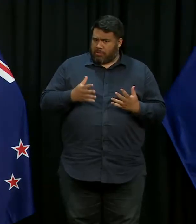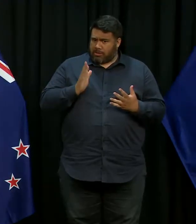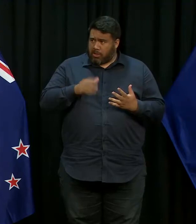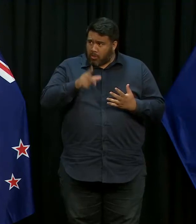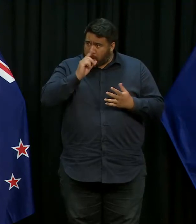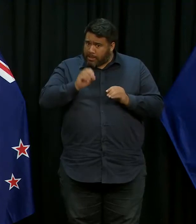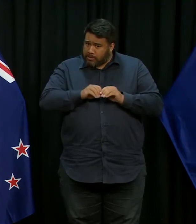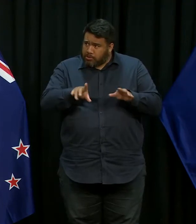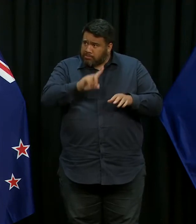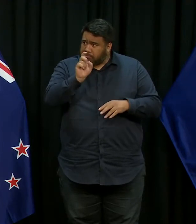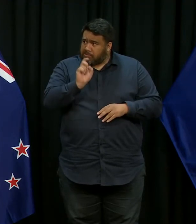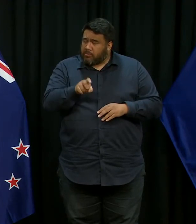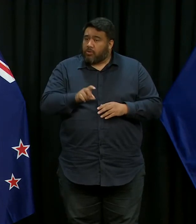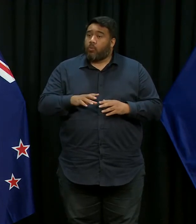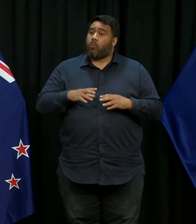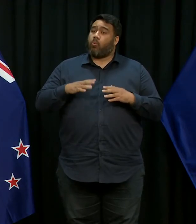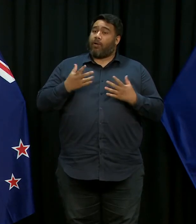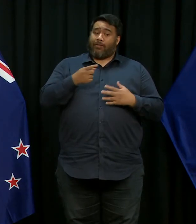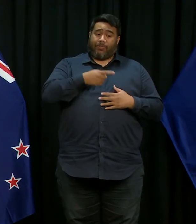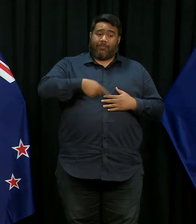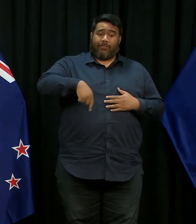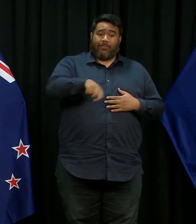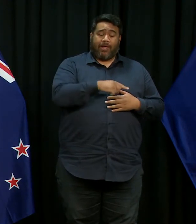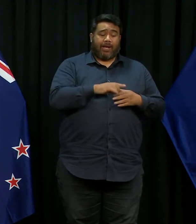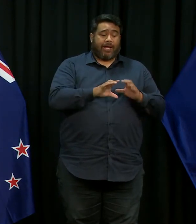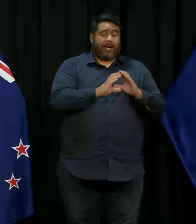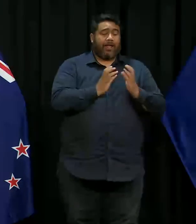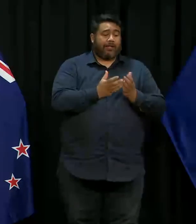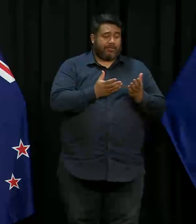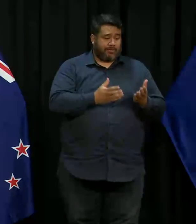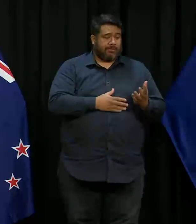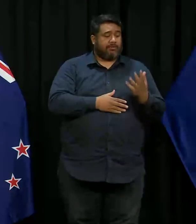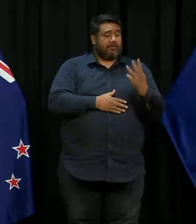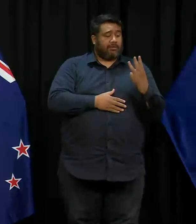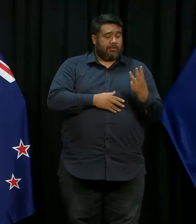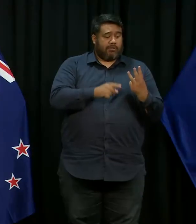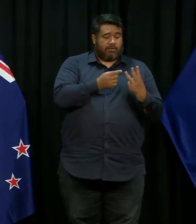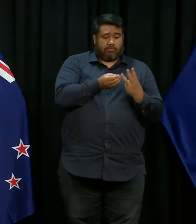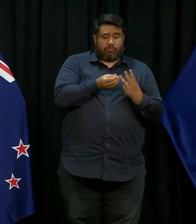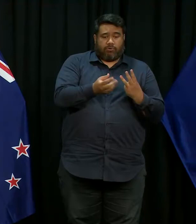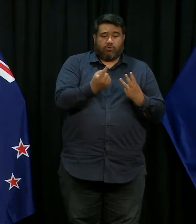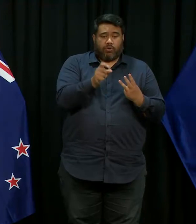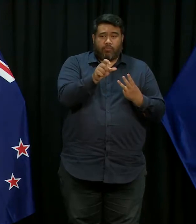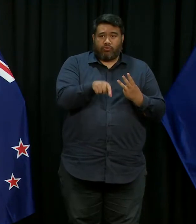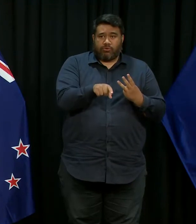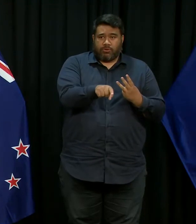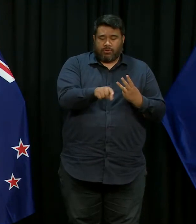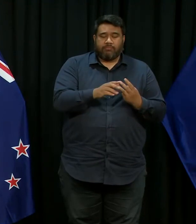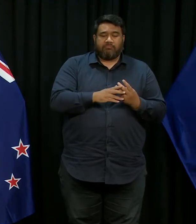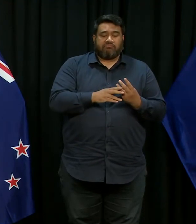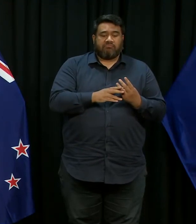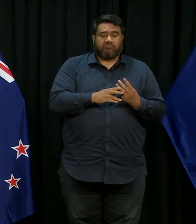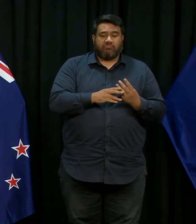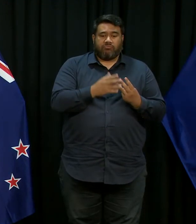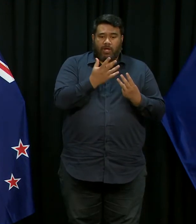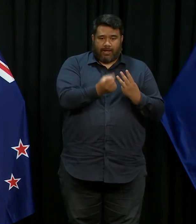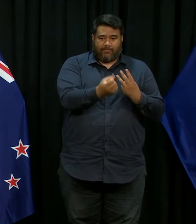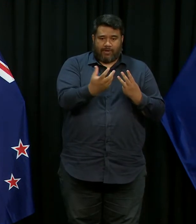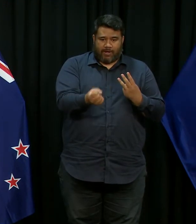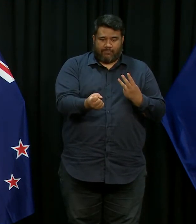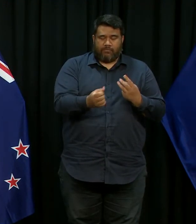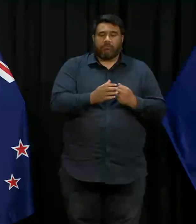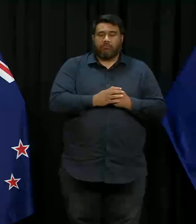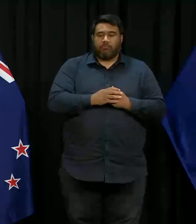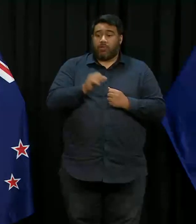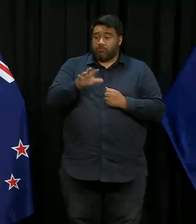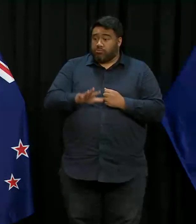extra positive result from that classmate today. The remainder are what we call casual contacts. And so those are